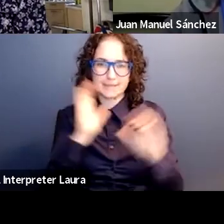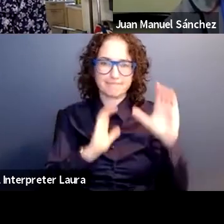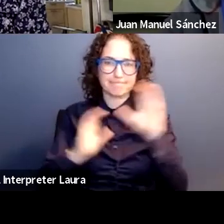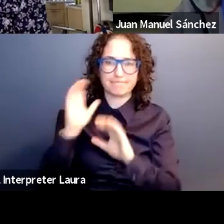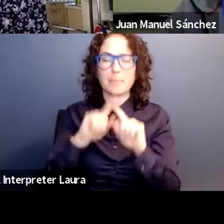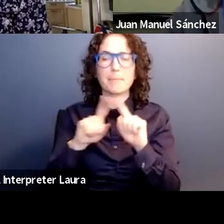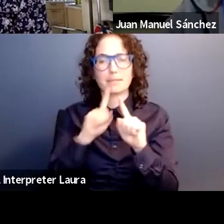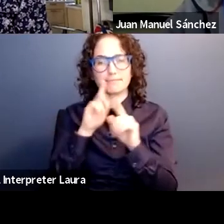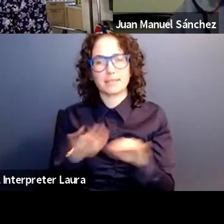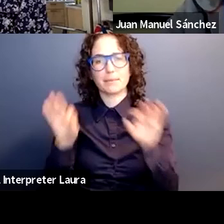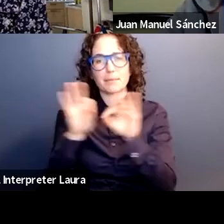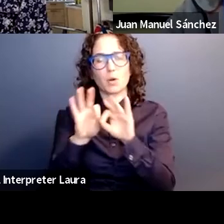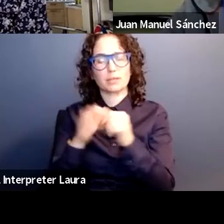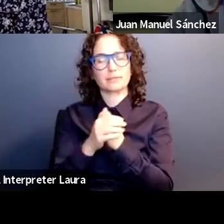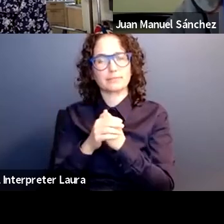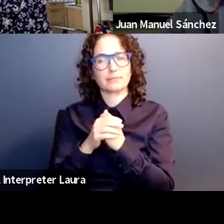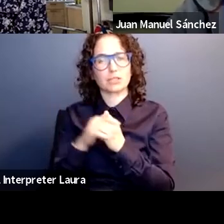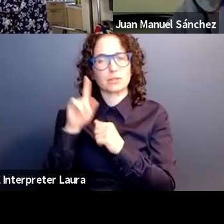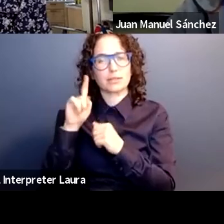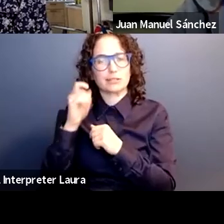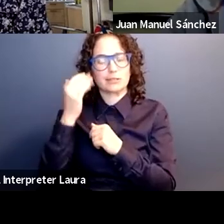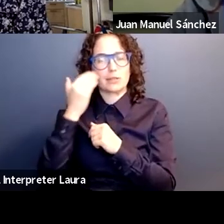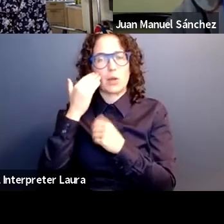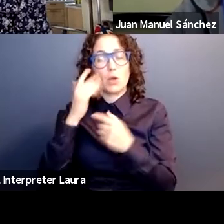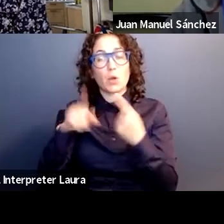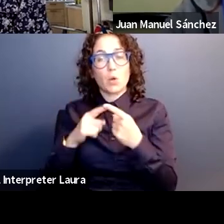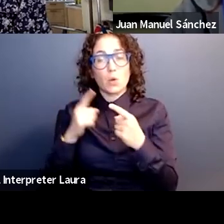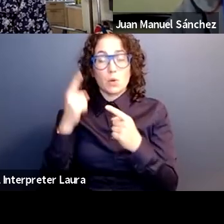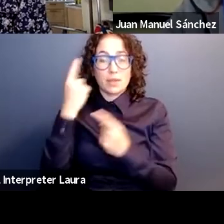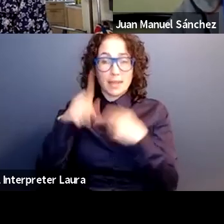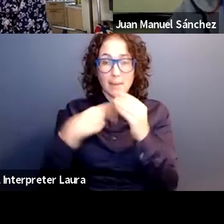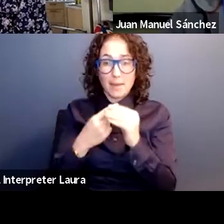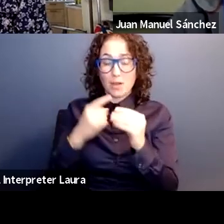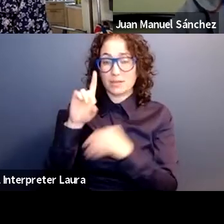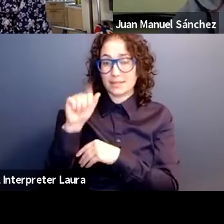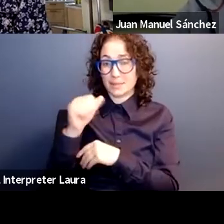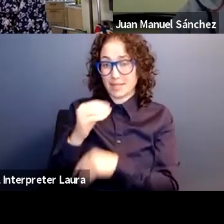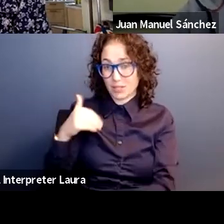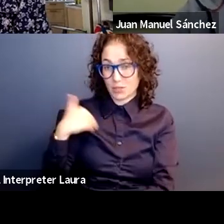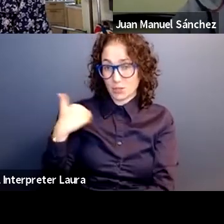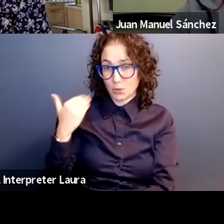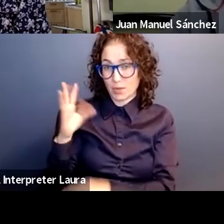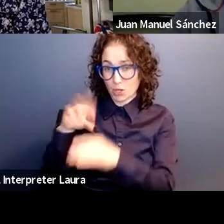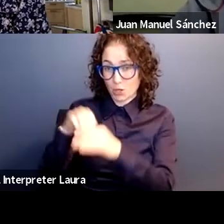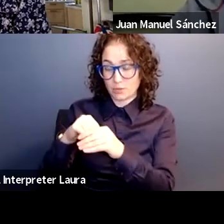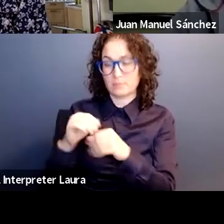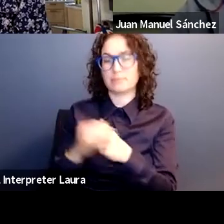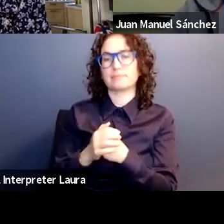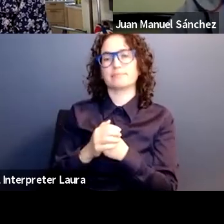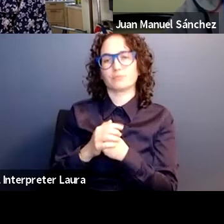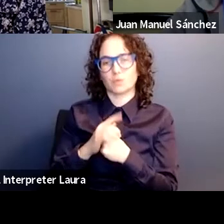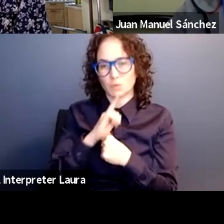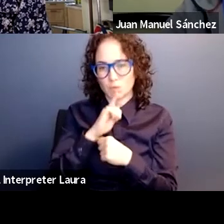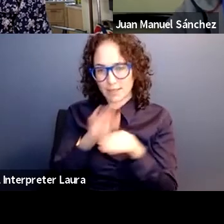is an important thing to note. And I think particularly when you think about disability and youth inclusion, I think it's even more